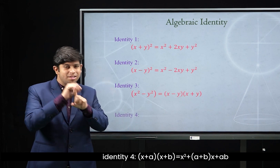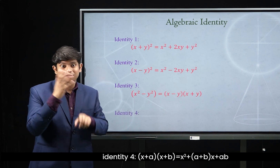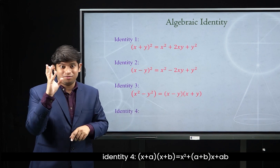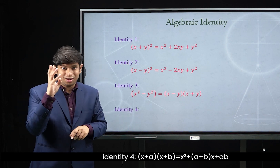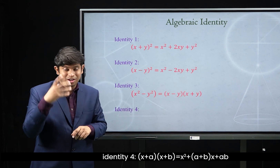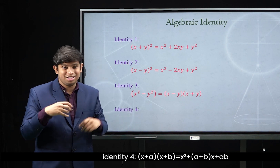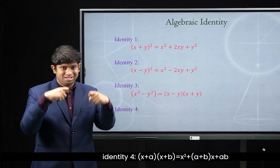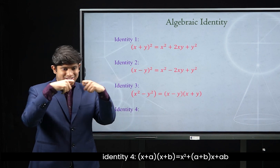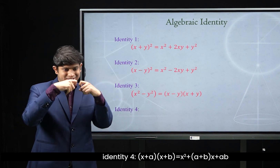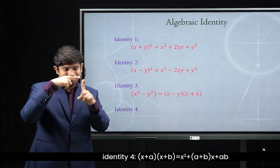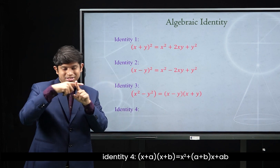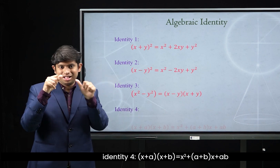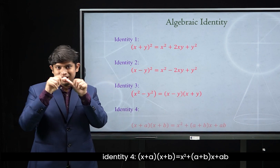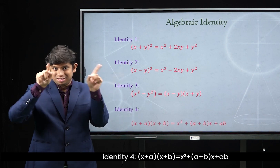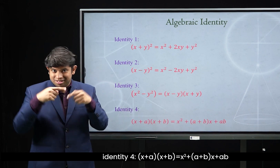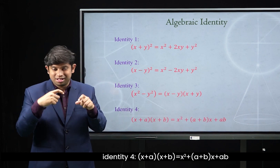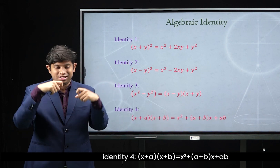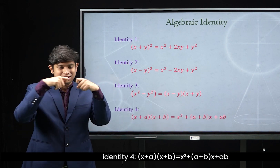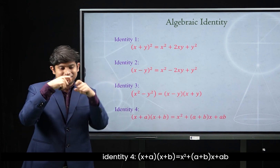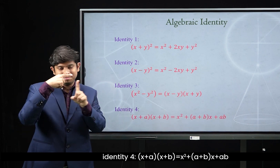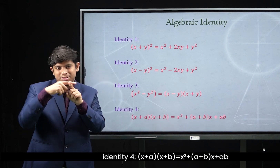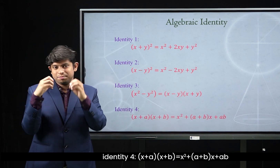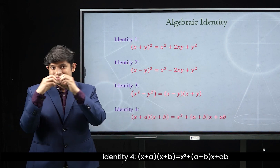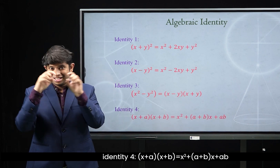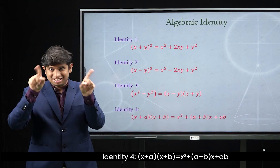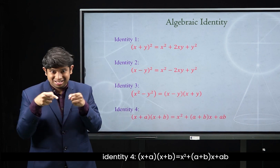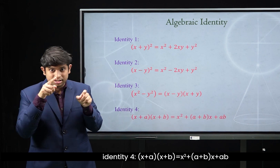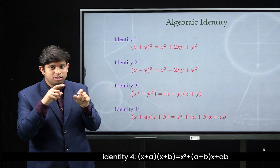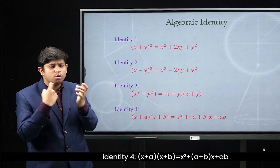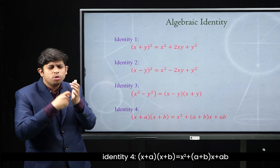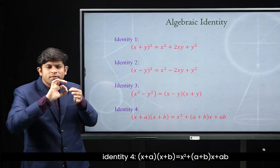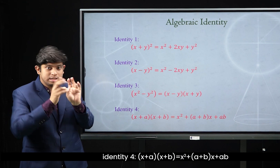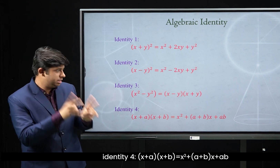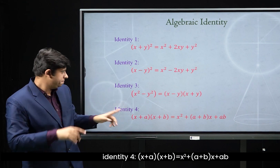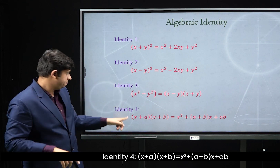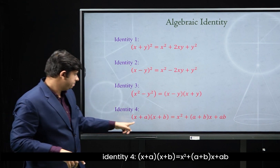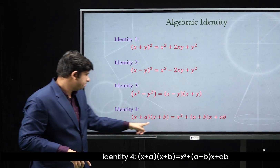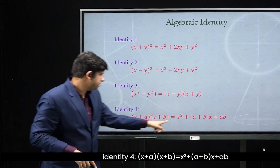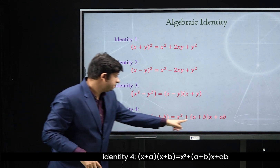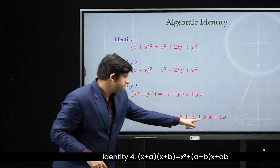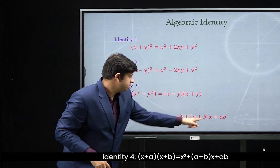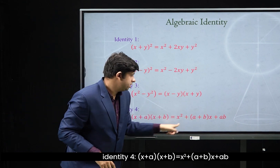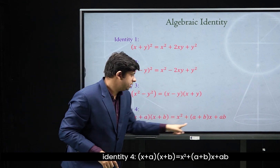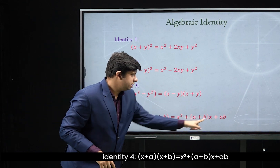Identity 4. X plus a into x plus b is equal to x square plus a plus b into x plus ab.